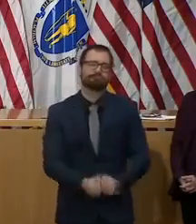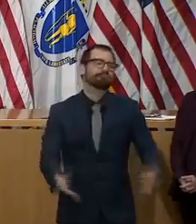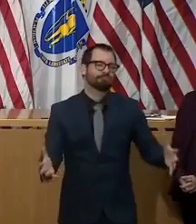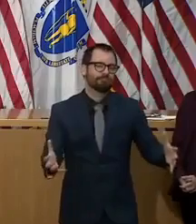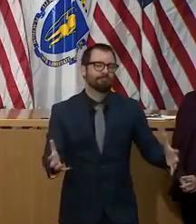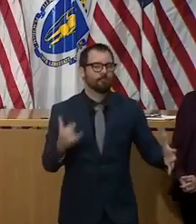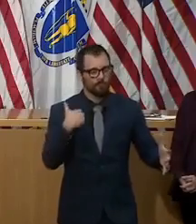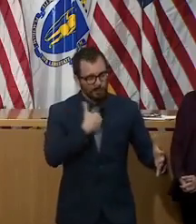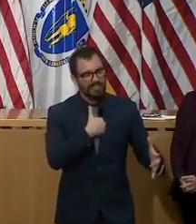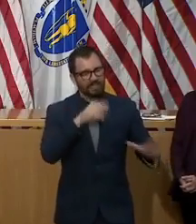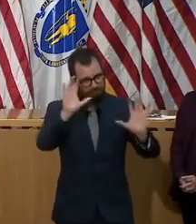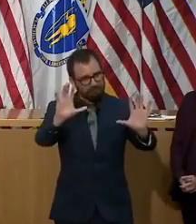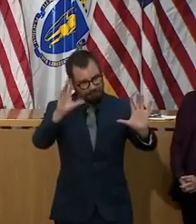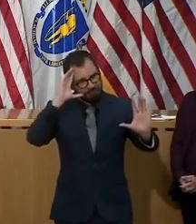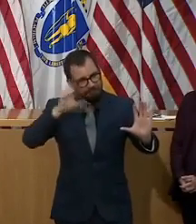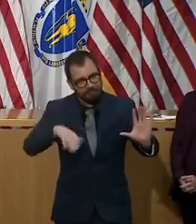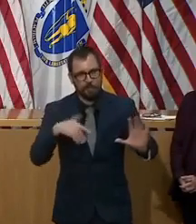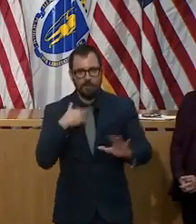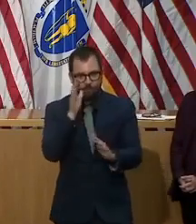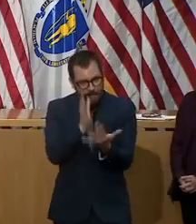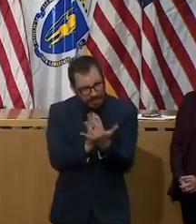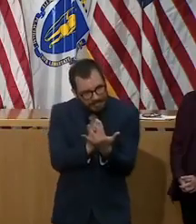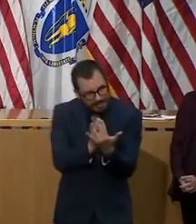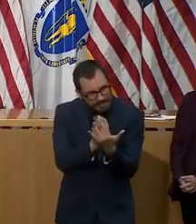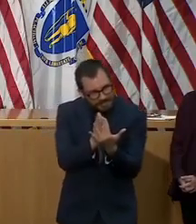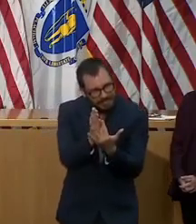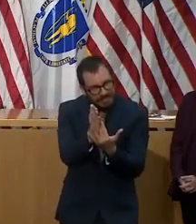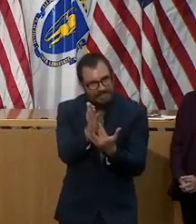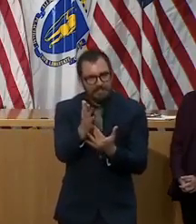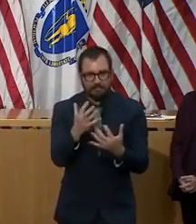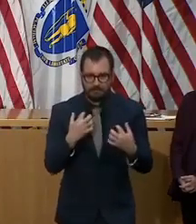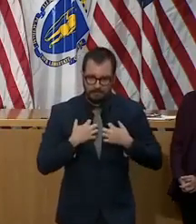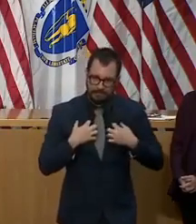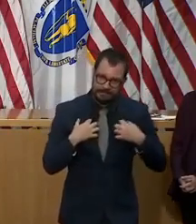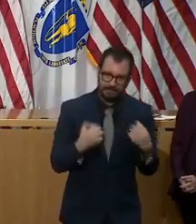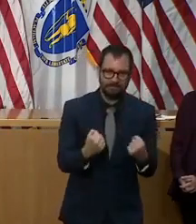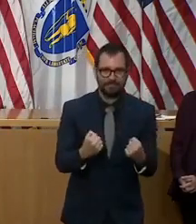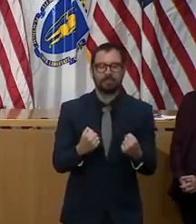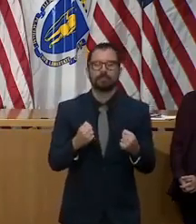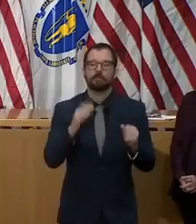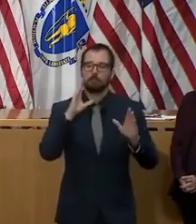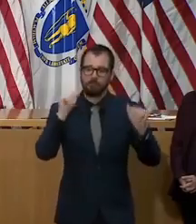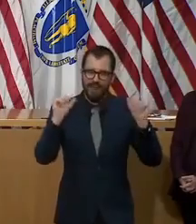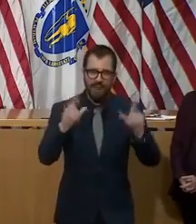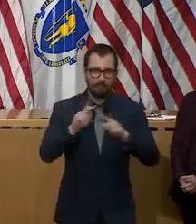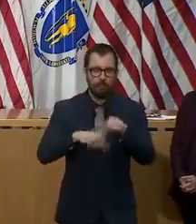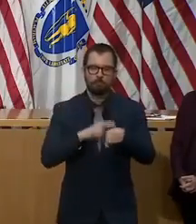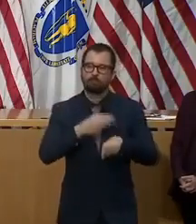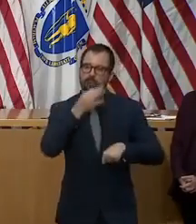forward on a phased opening. And with that, I'm going to turn it over to Lieutenant Governor Polito.